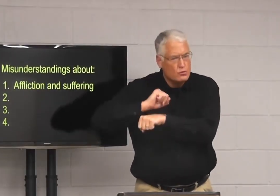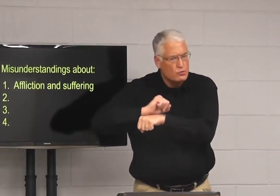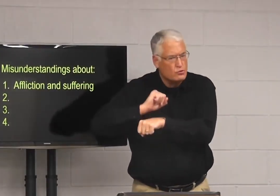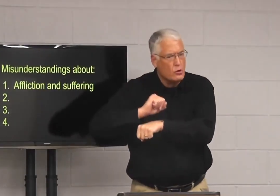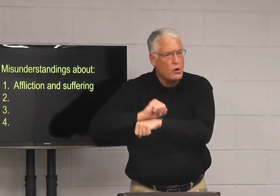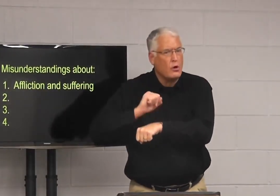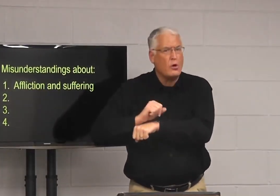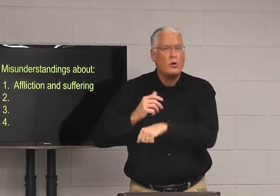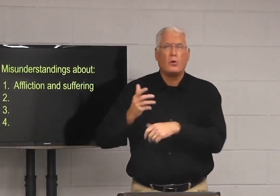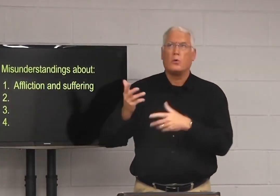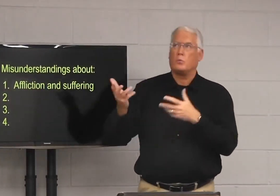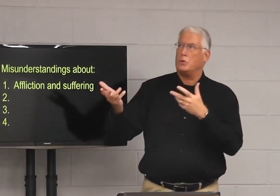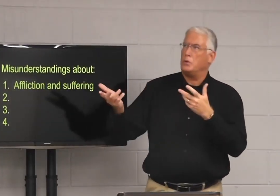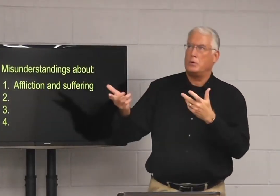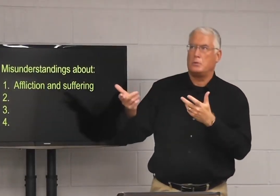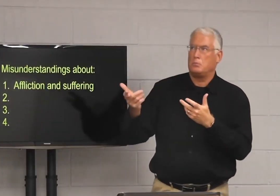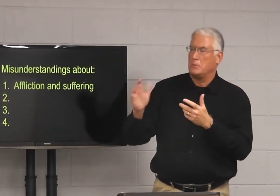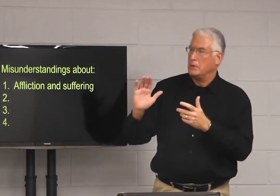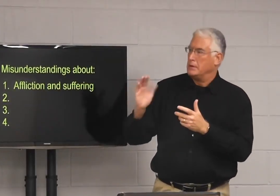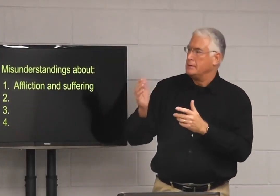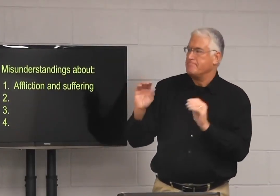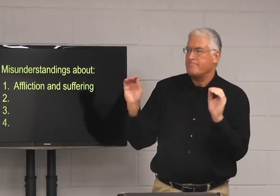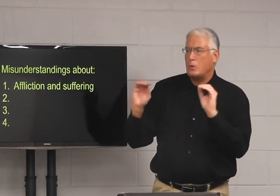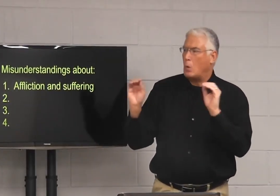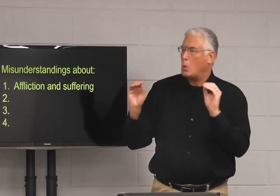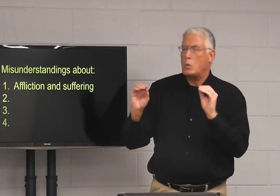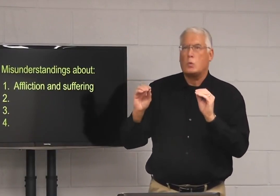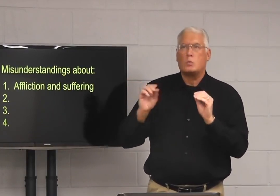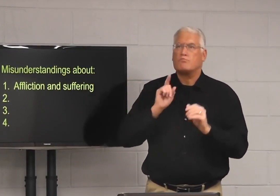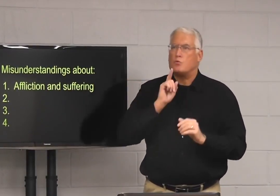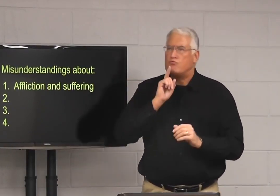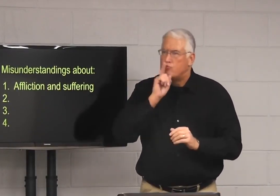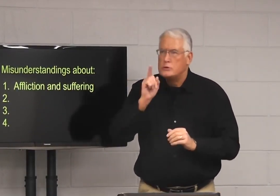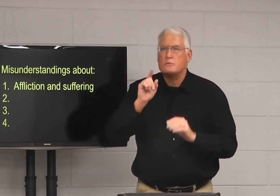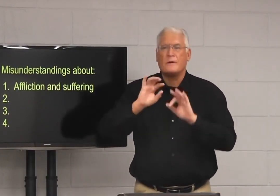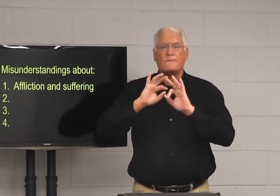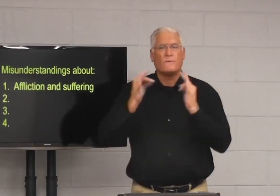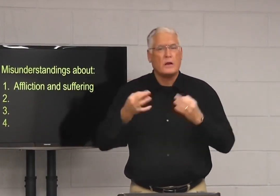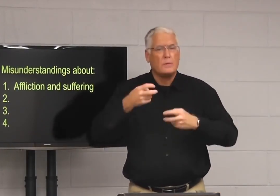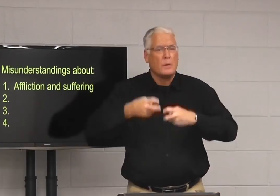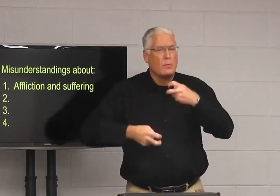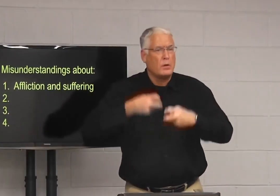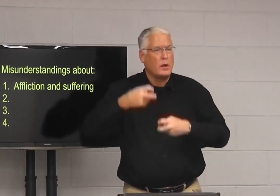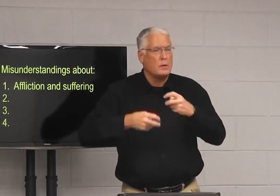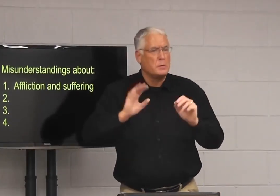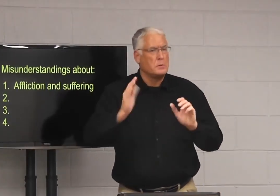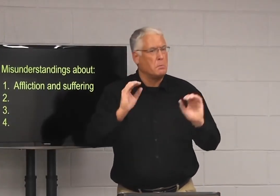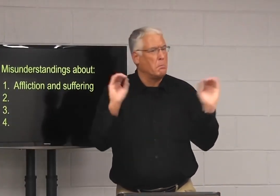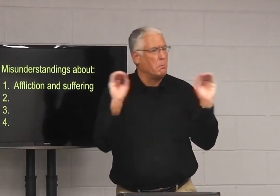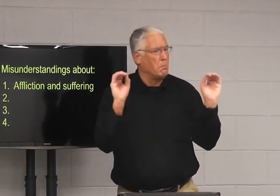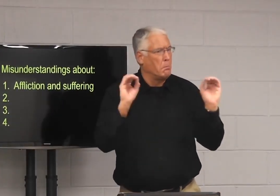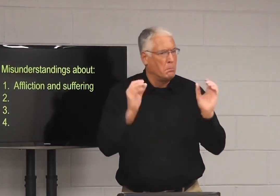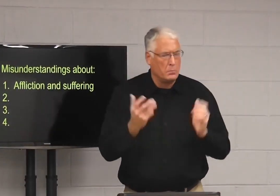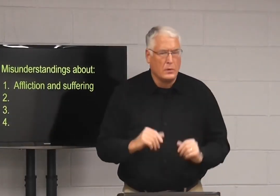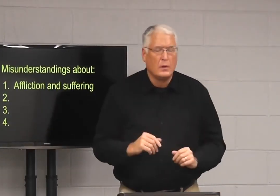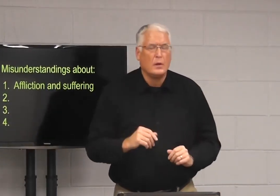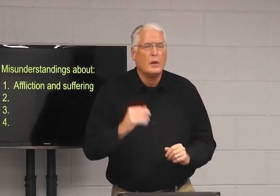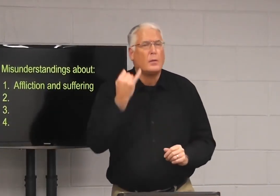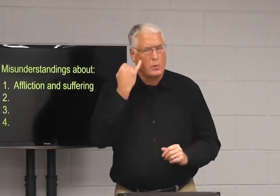your family, your job, seems like there's been no family problems,